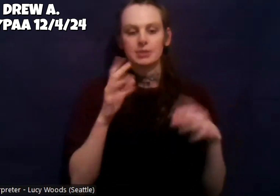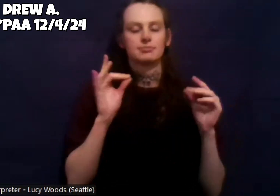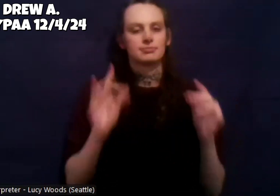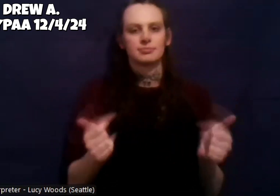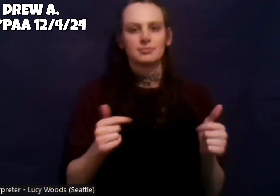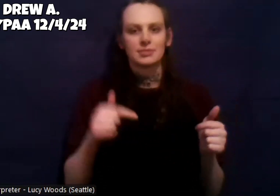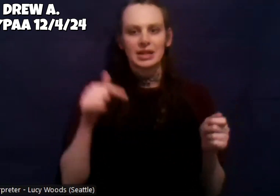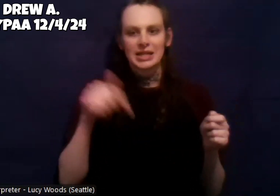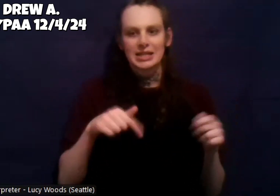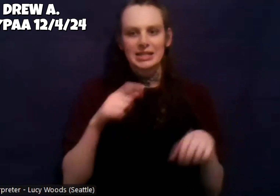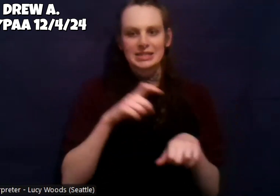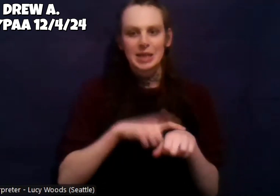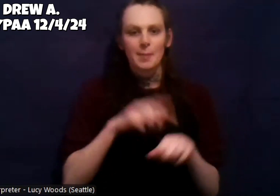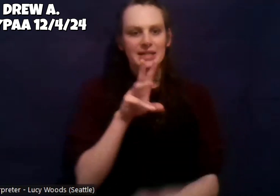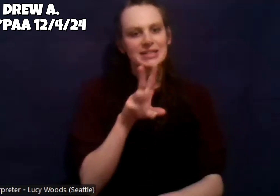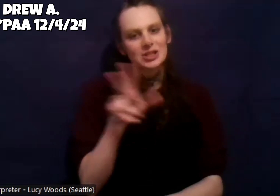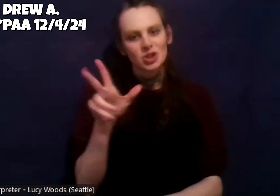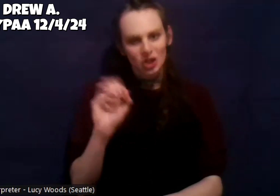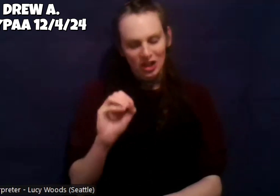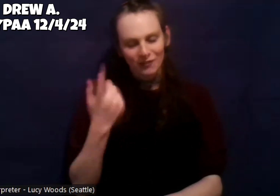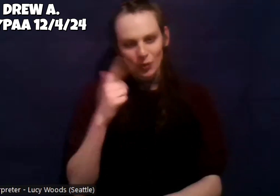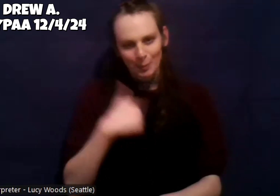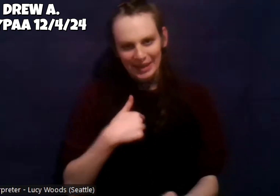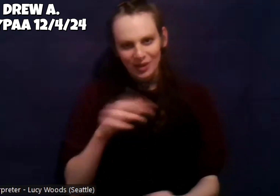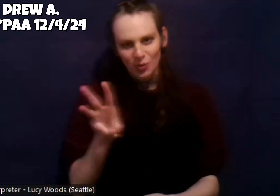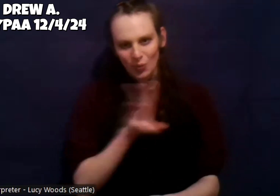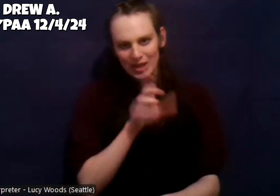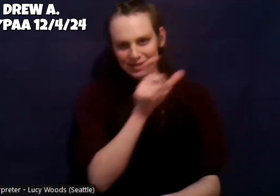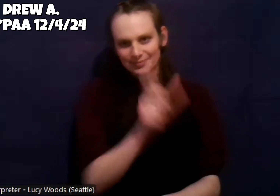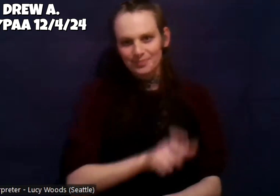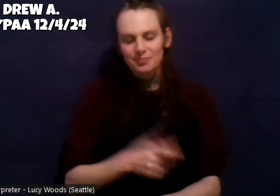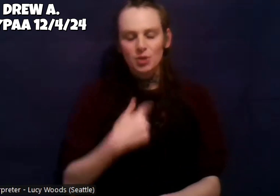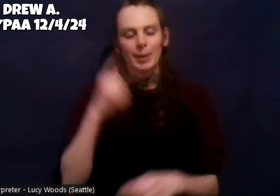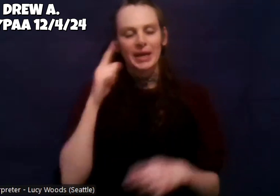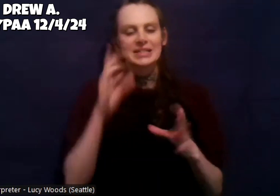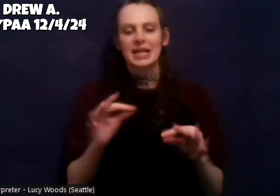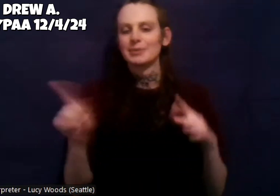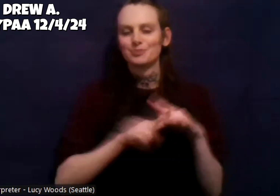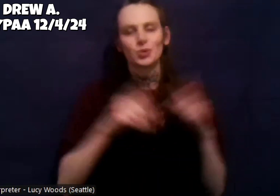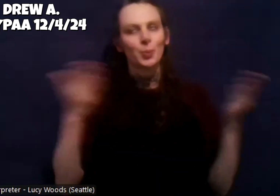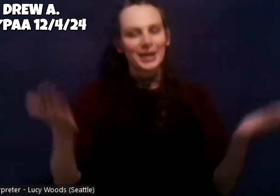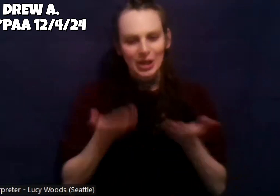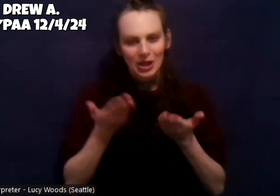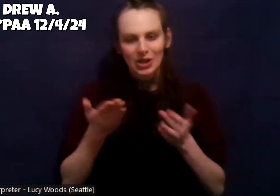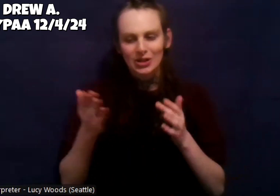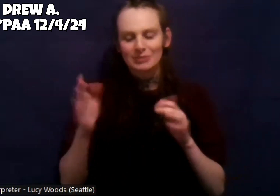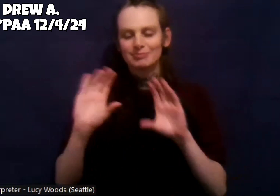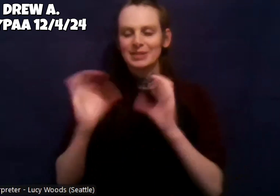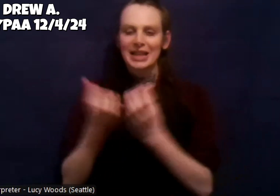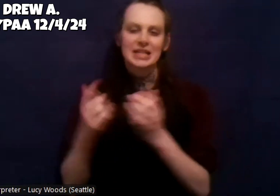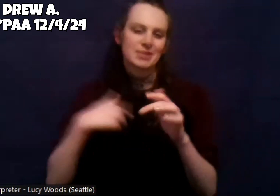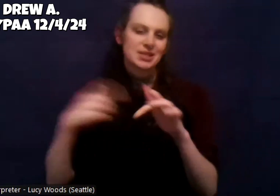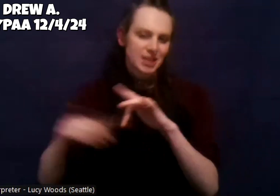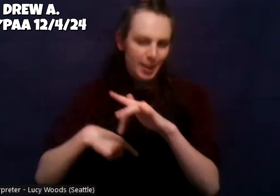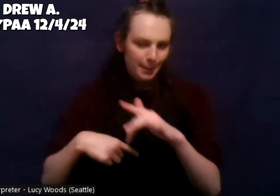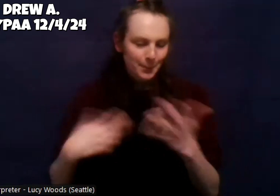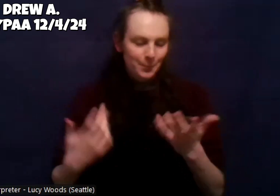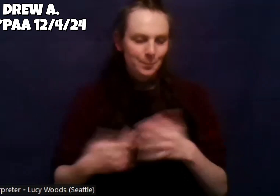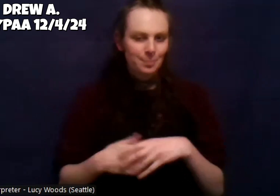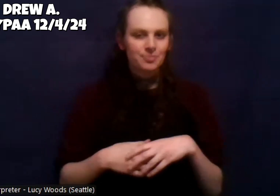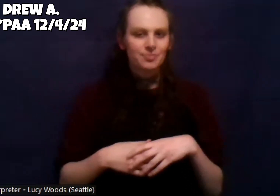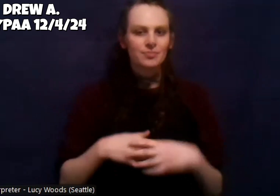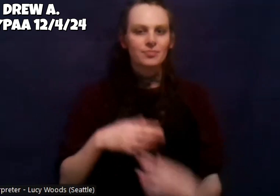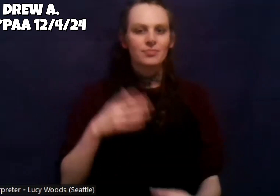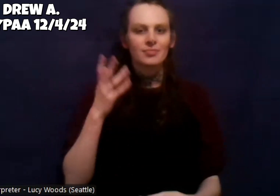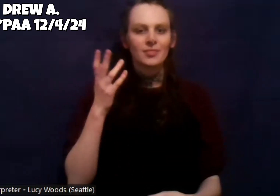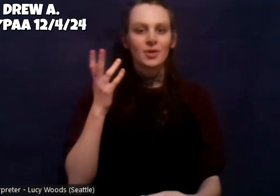this is at 6:30. So I chose to come here instead because I wouldn't be able to go